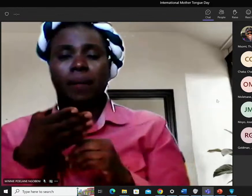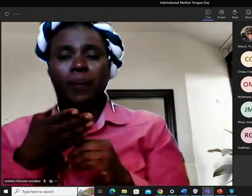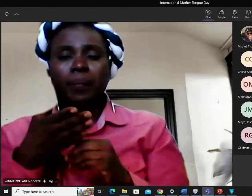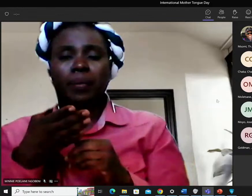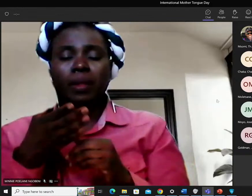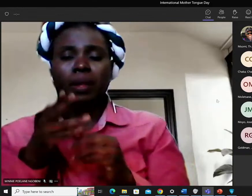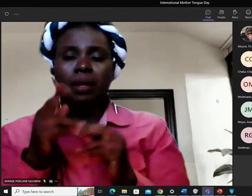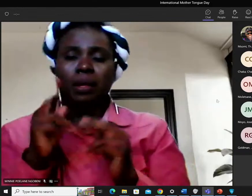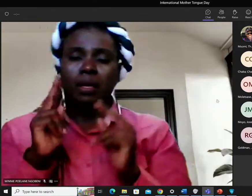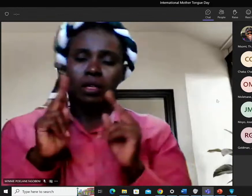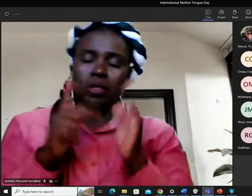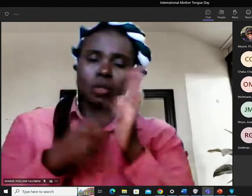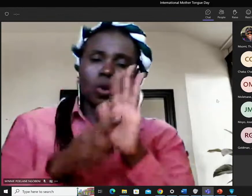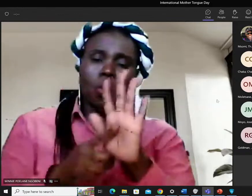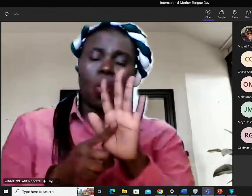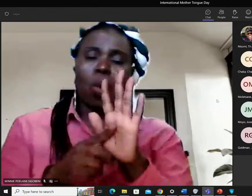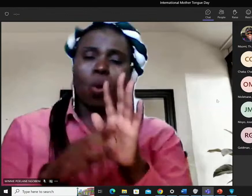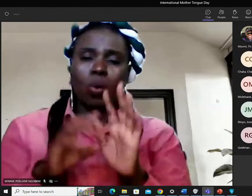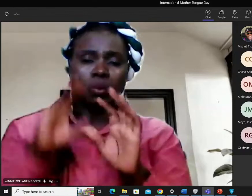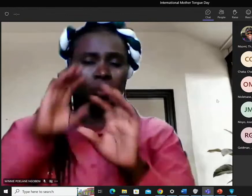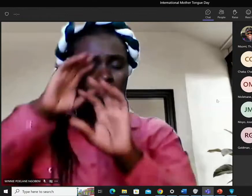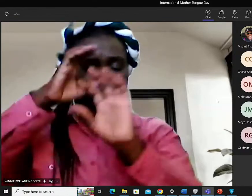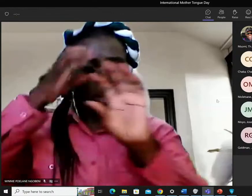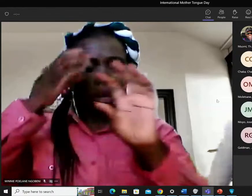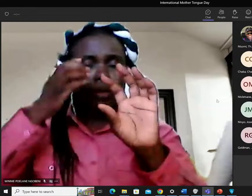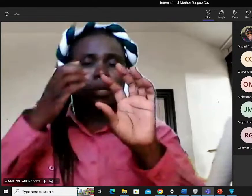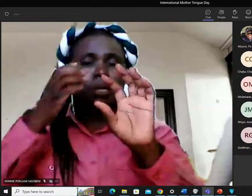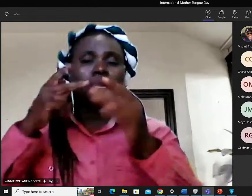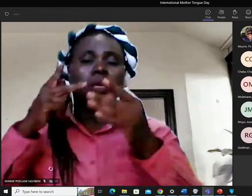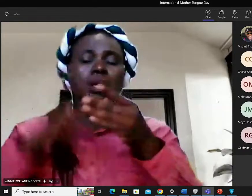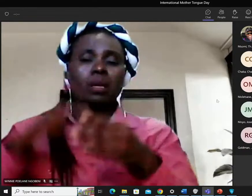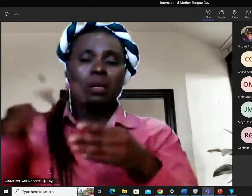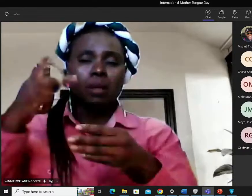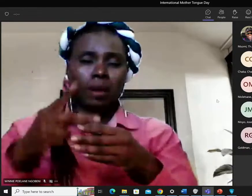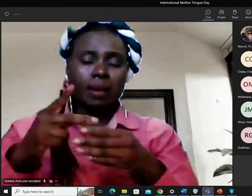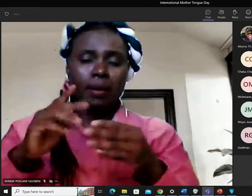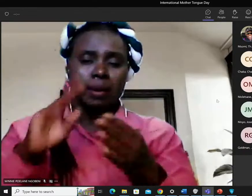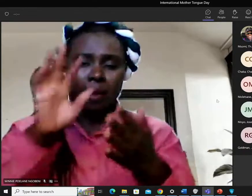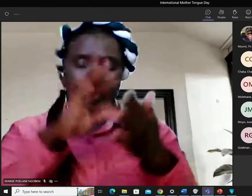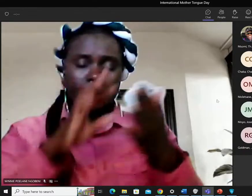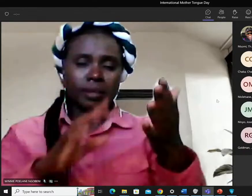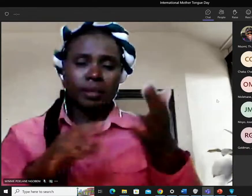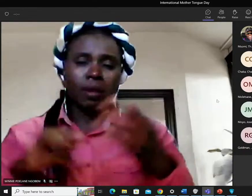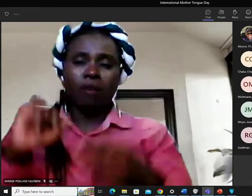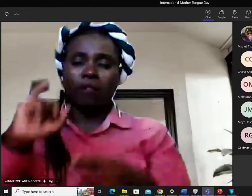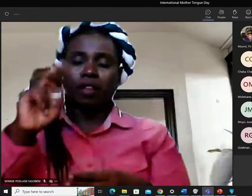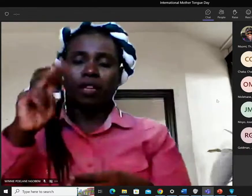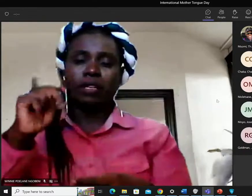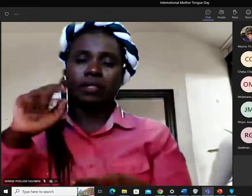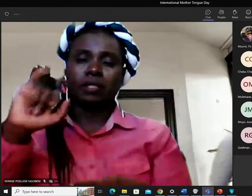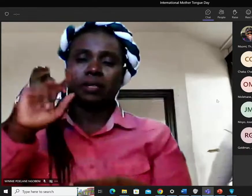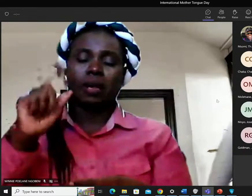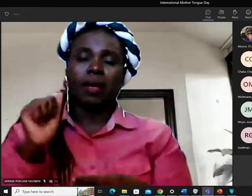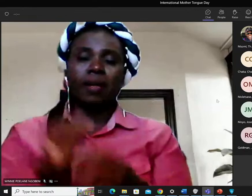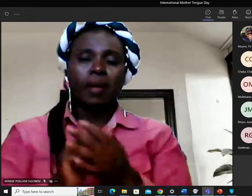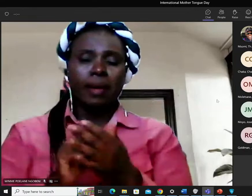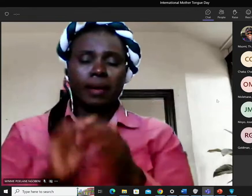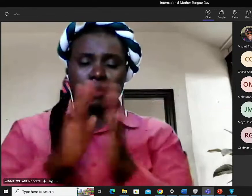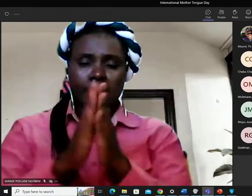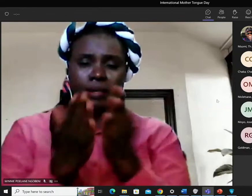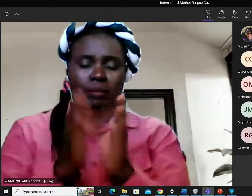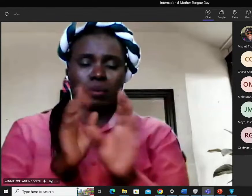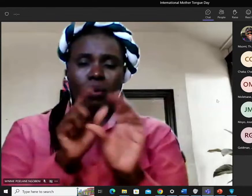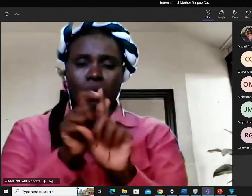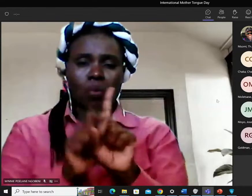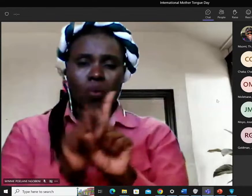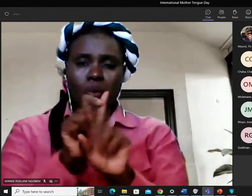inaugurated one of the largest translation projects in the history of India, since there were no suitable textbooks in the Urdu